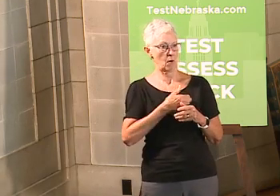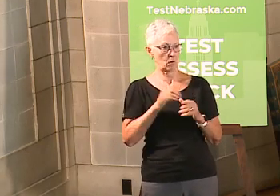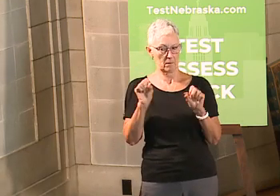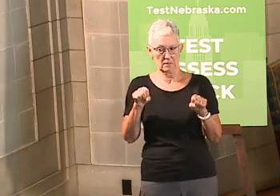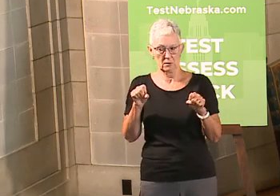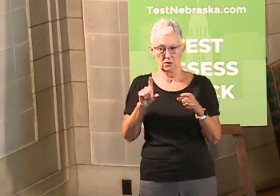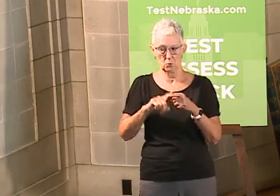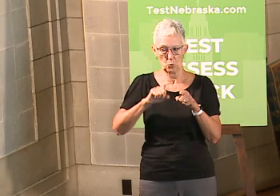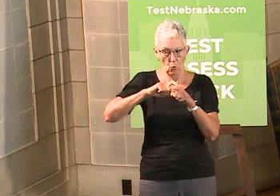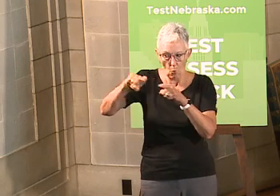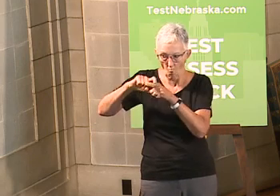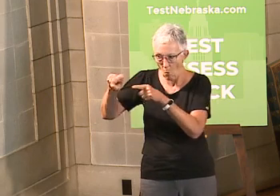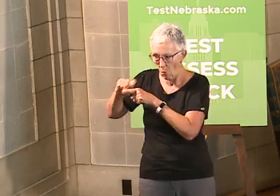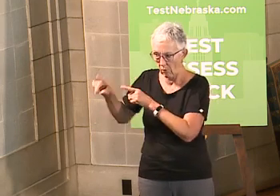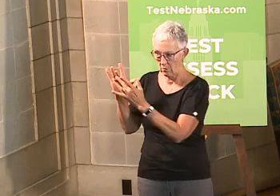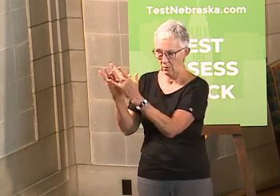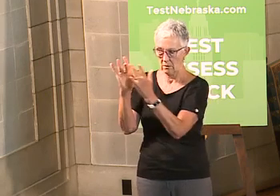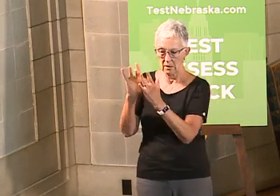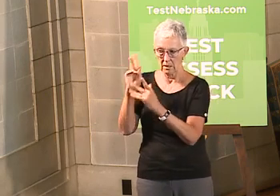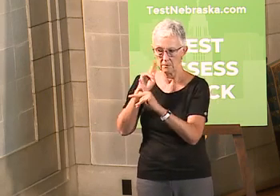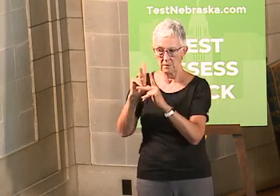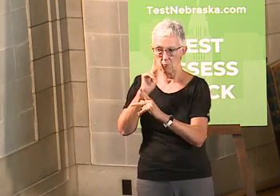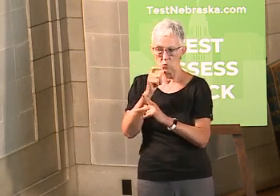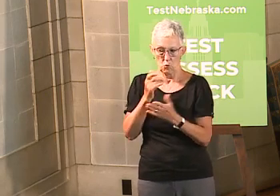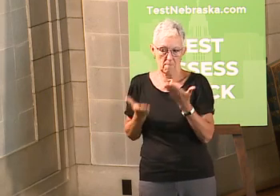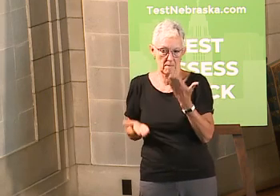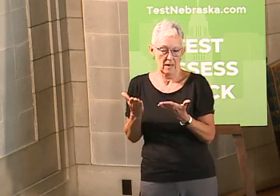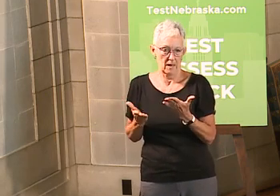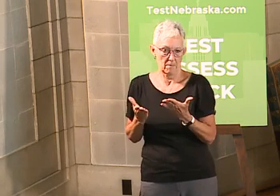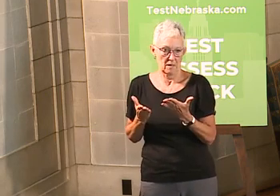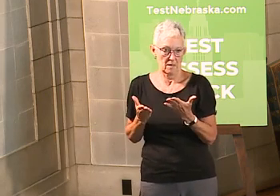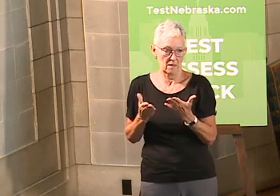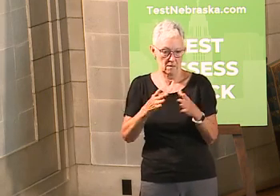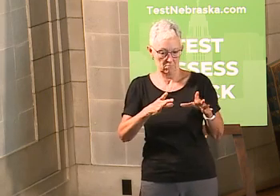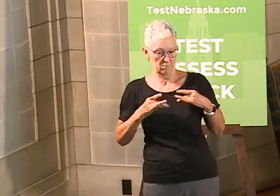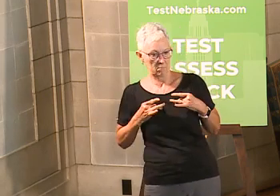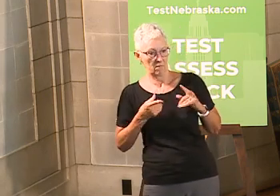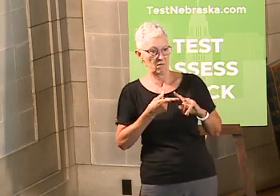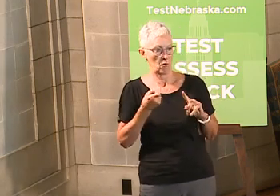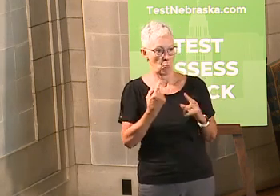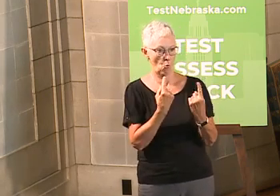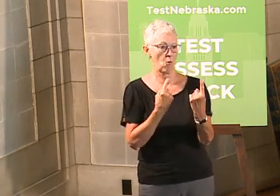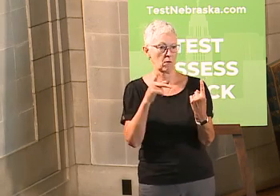those things. All those things work together to be able to help slow the spread of the virus here in our state.